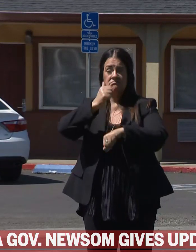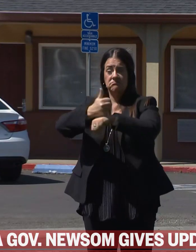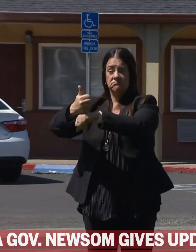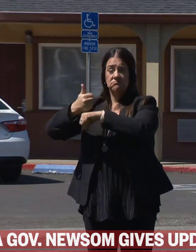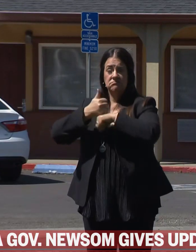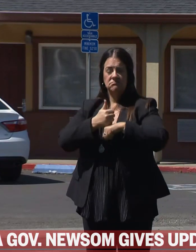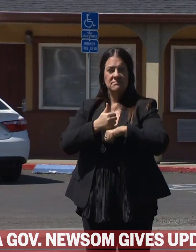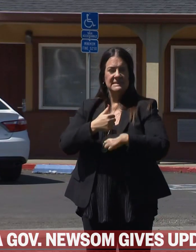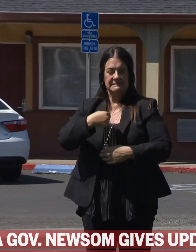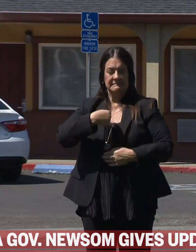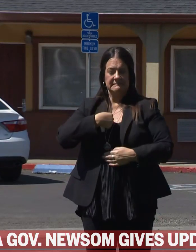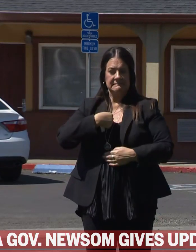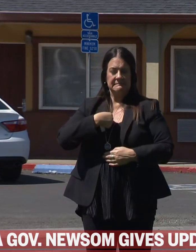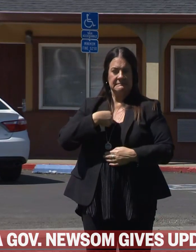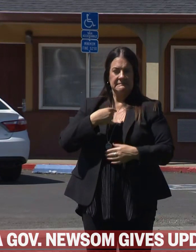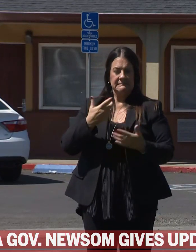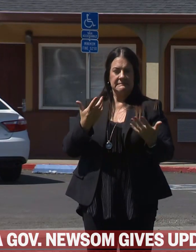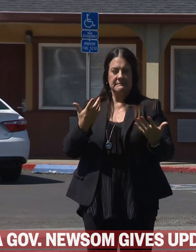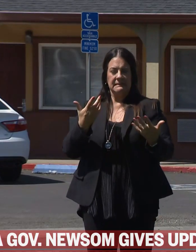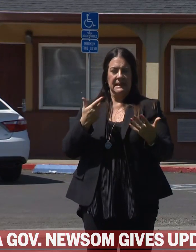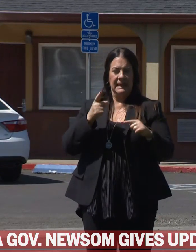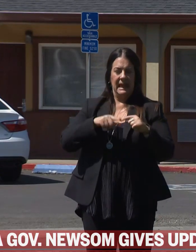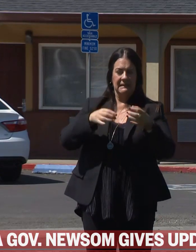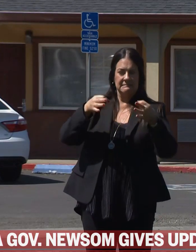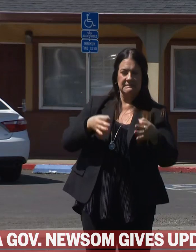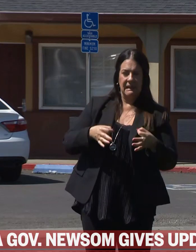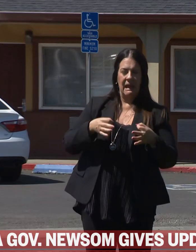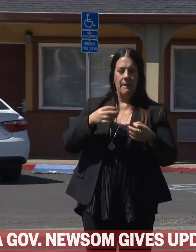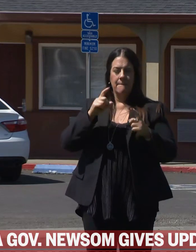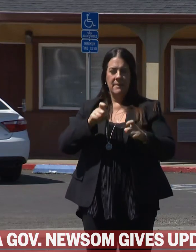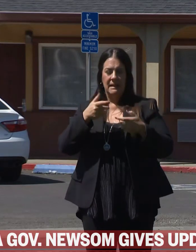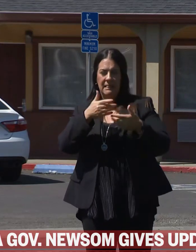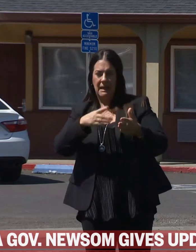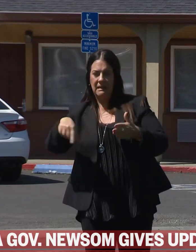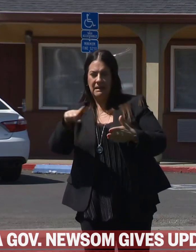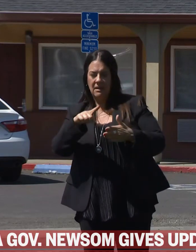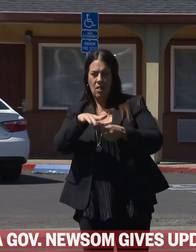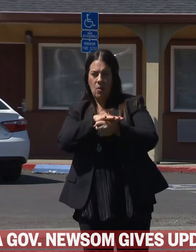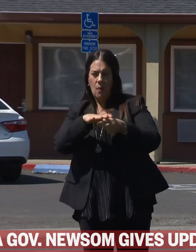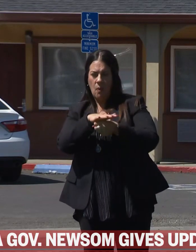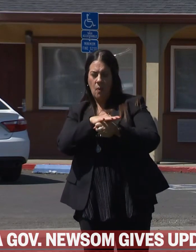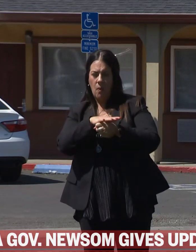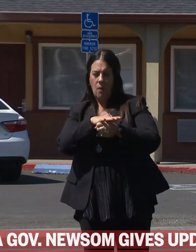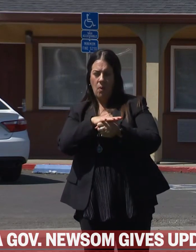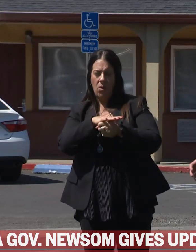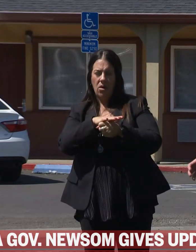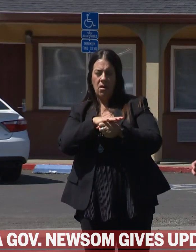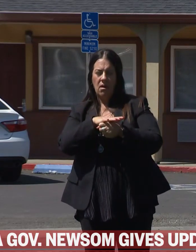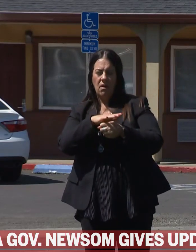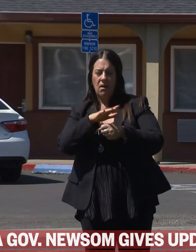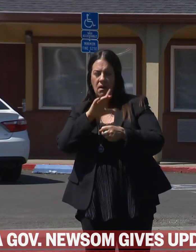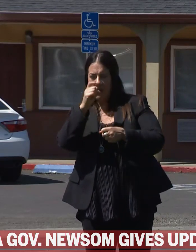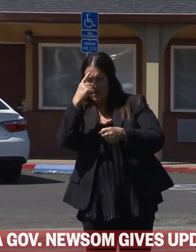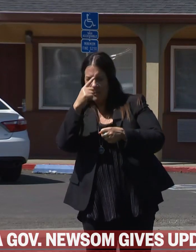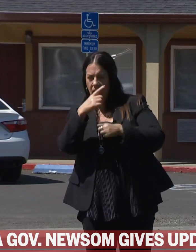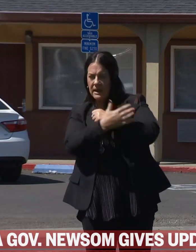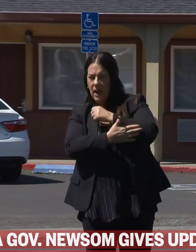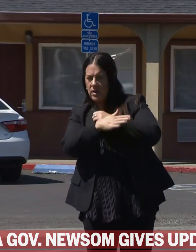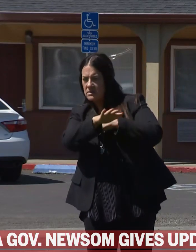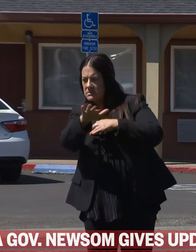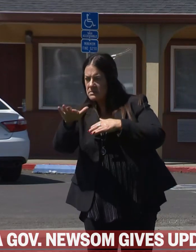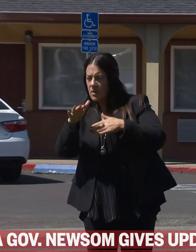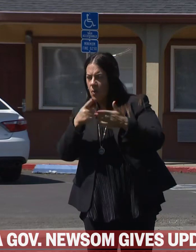cite them against the wills of the local unless I want to get the local government to be supportive. So we're working with those governments